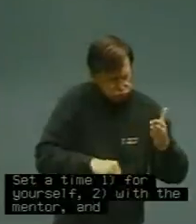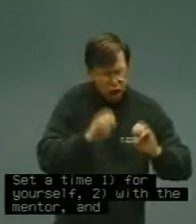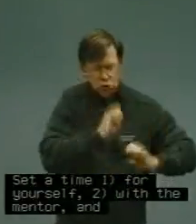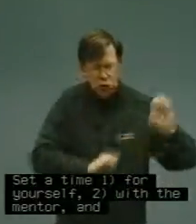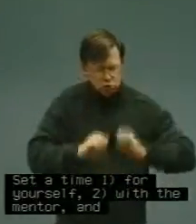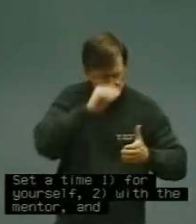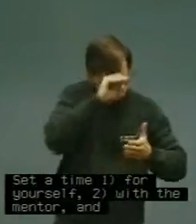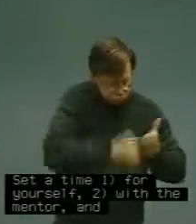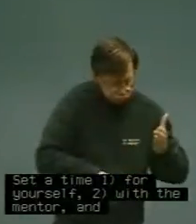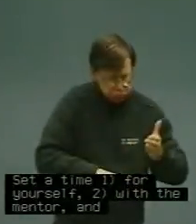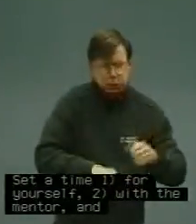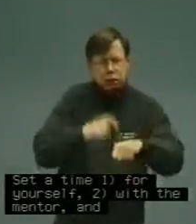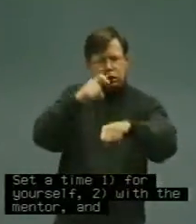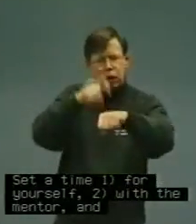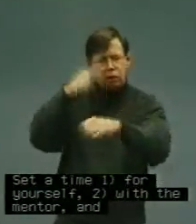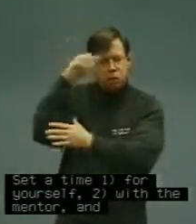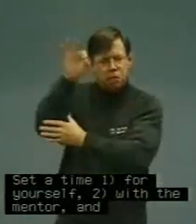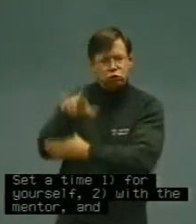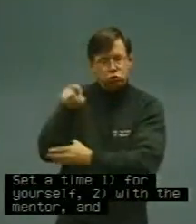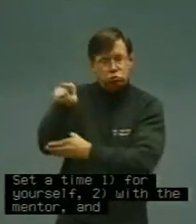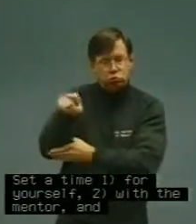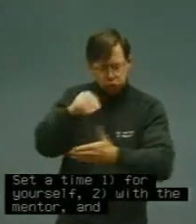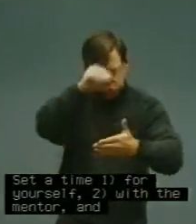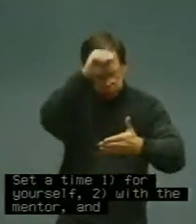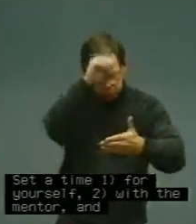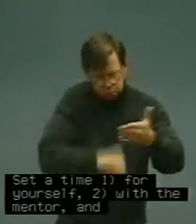Set up a time, one, for yourself, two, with the mentor,